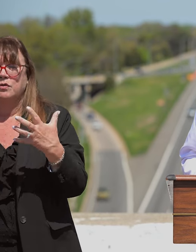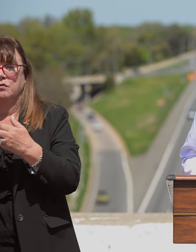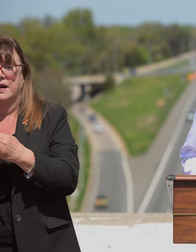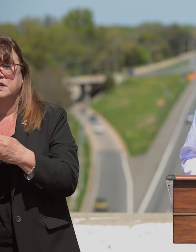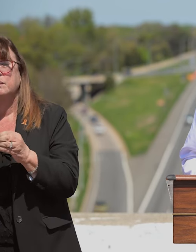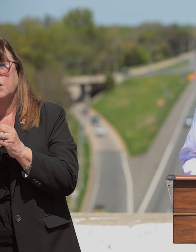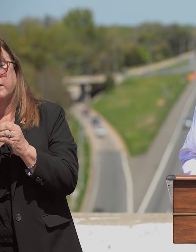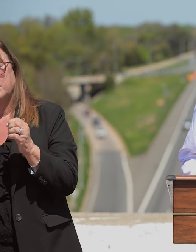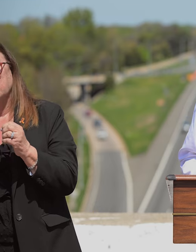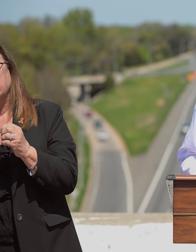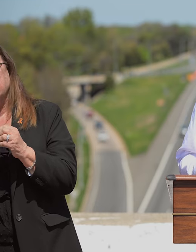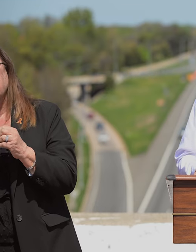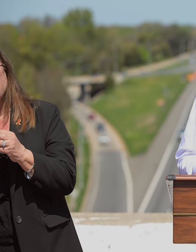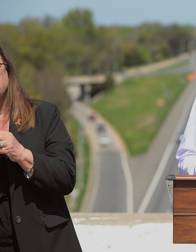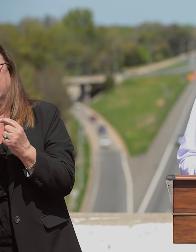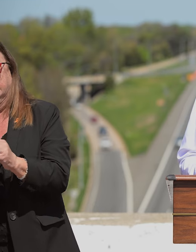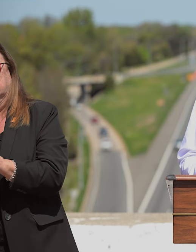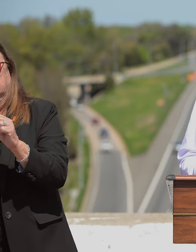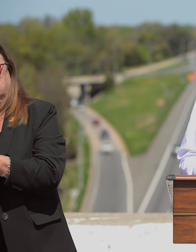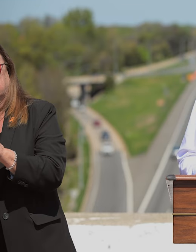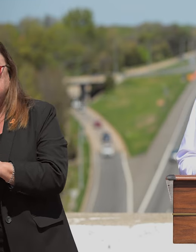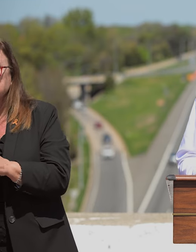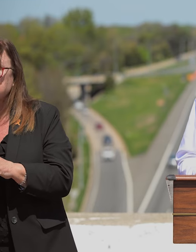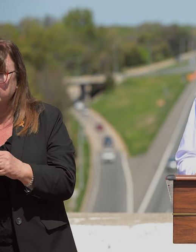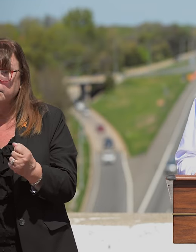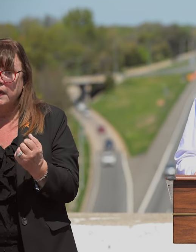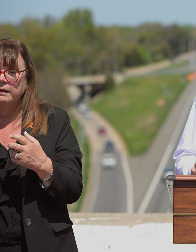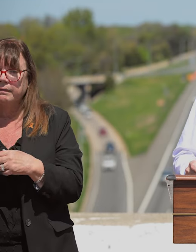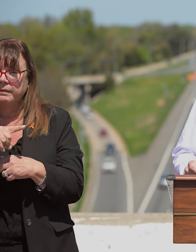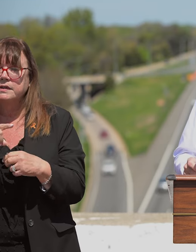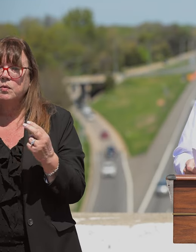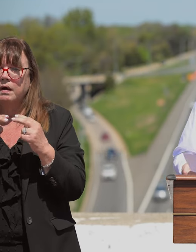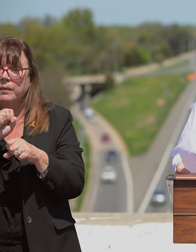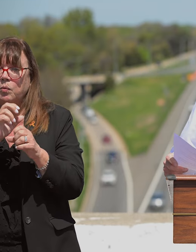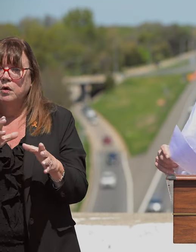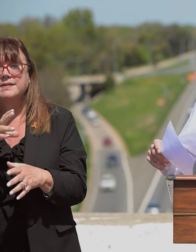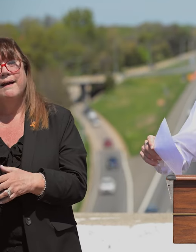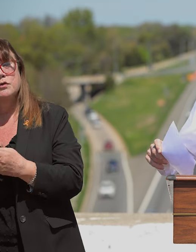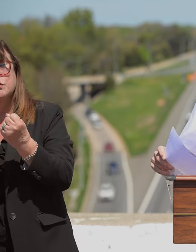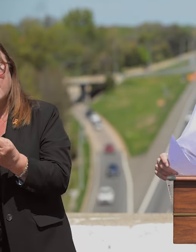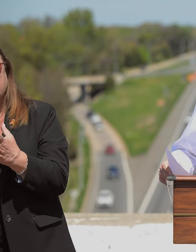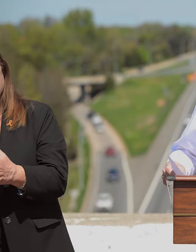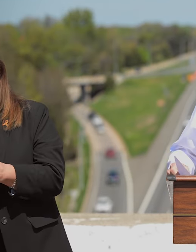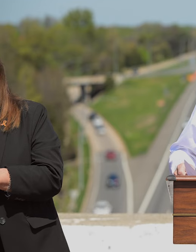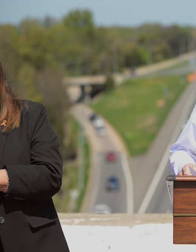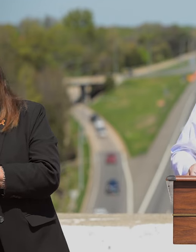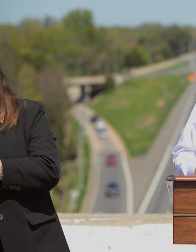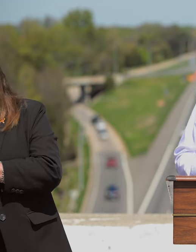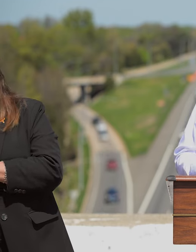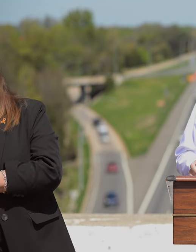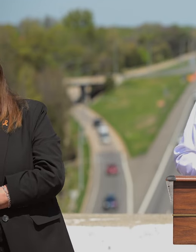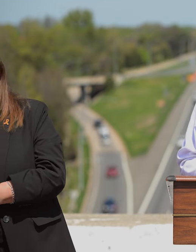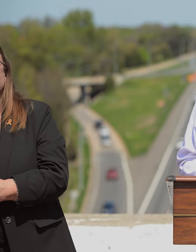than 2,700 were injured. Many of these were highway workers, but many others were drivers and their passengers.